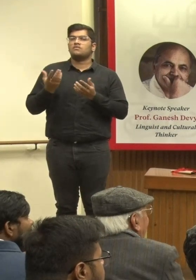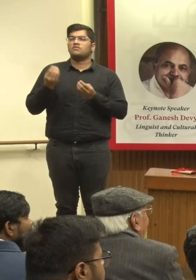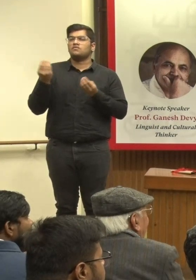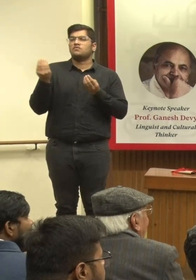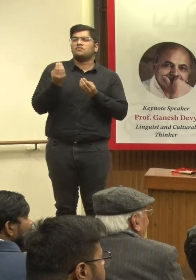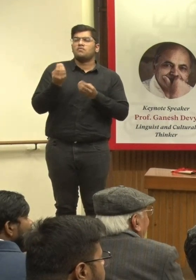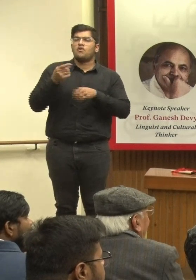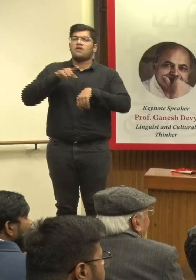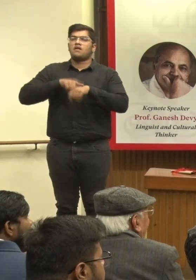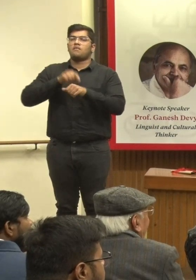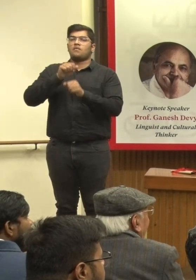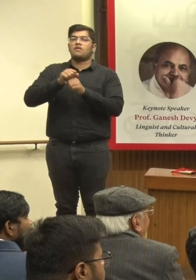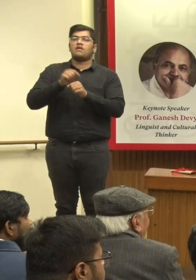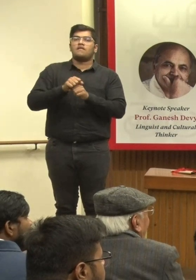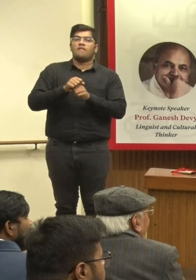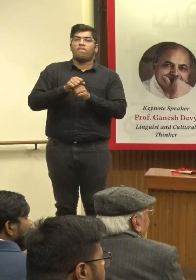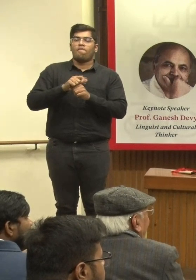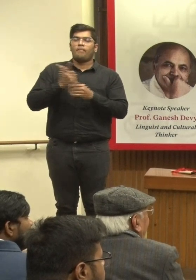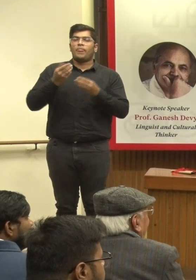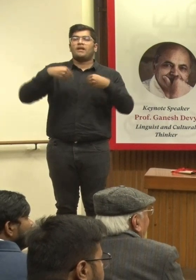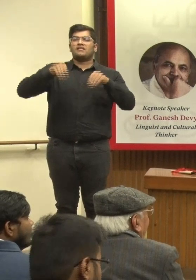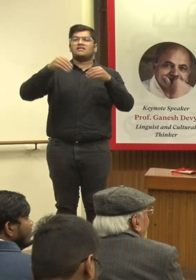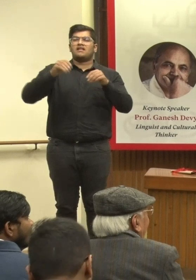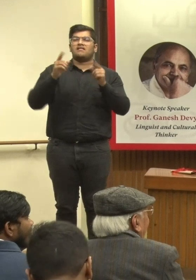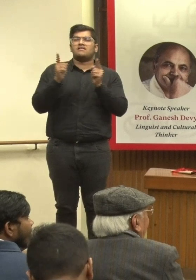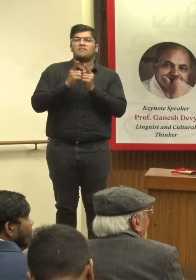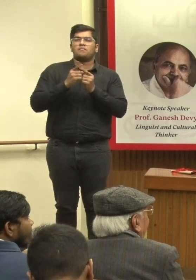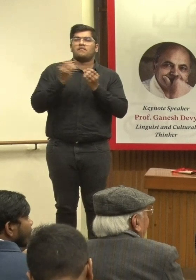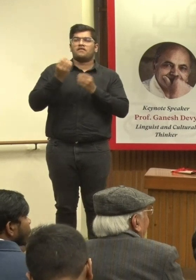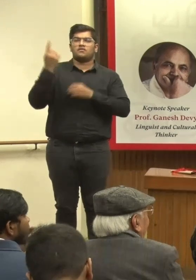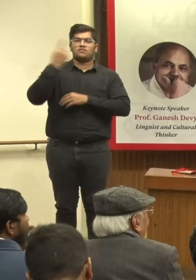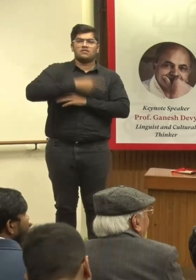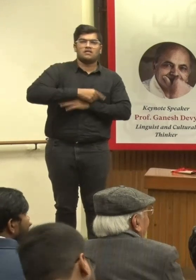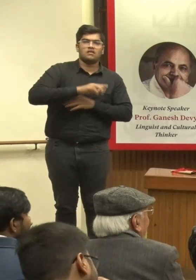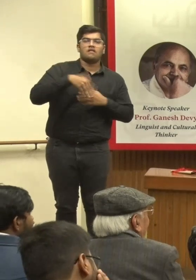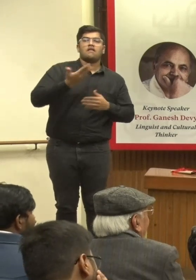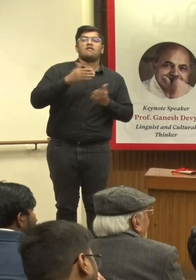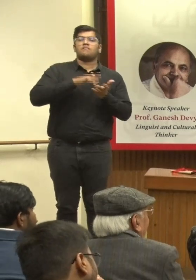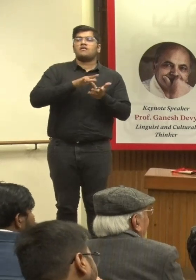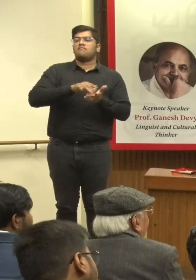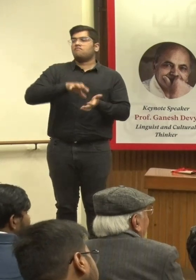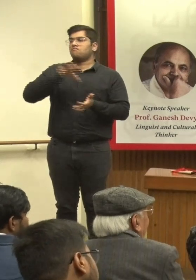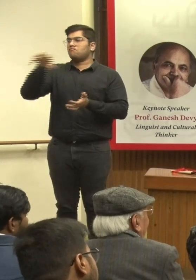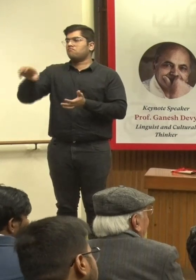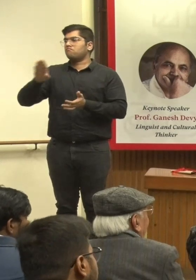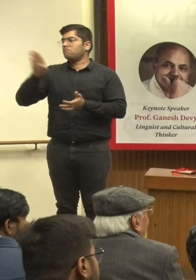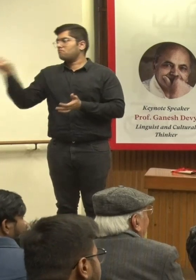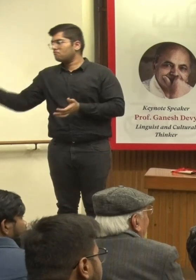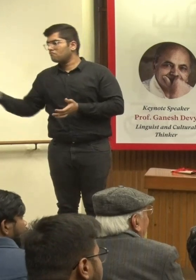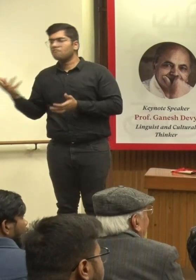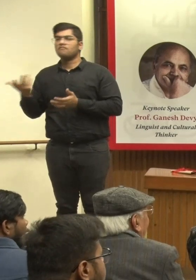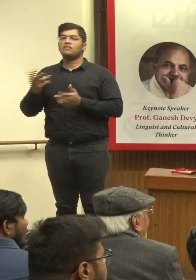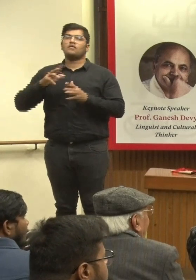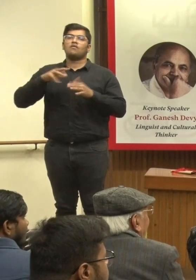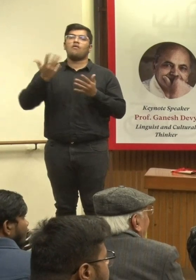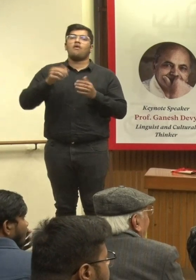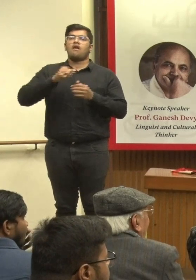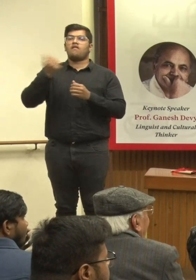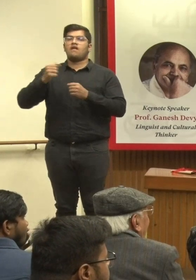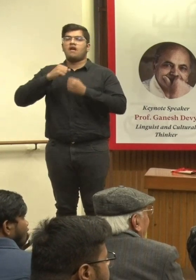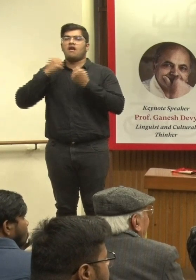time work, like selling some stuff here for a few days, then going elsewhere, or doing some